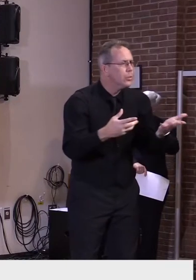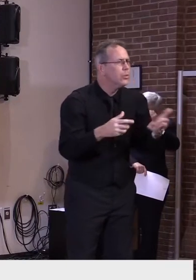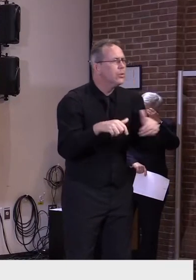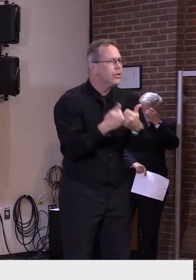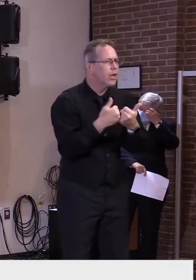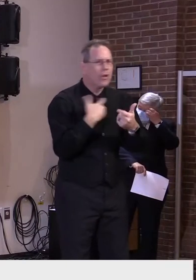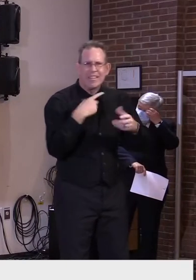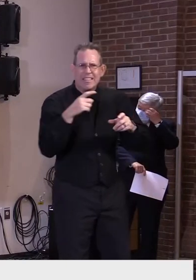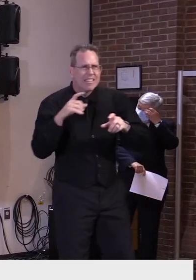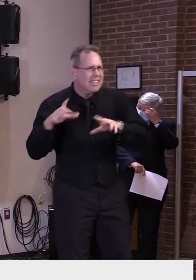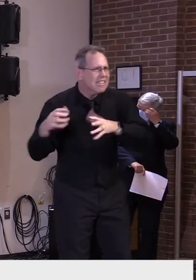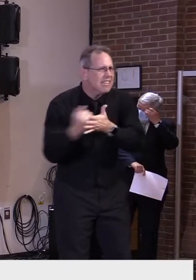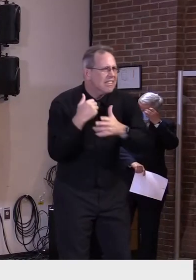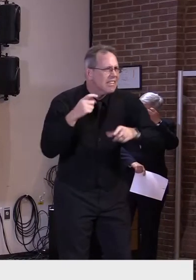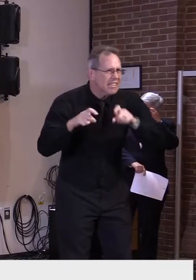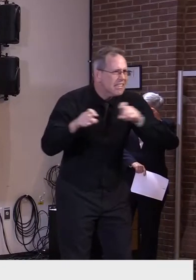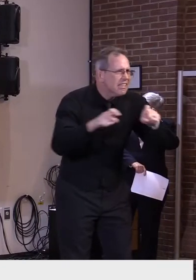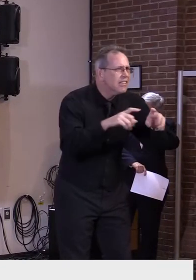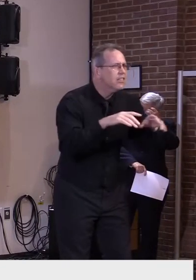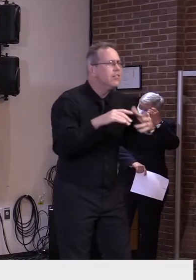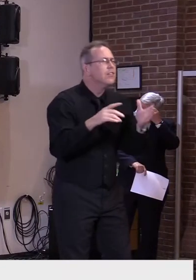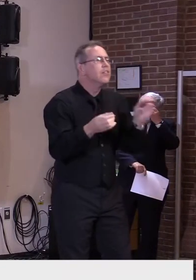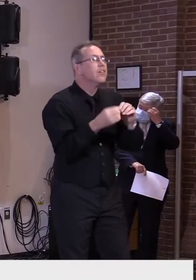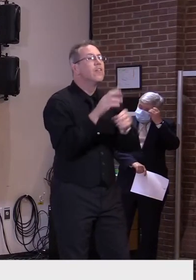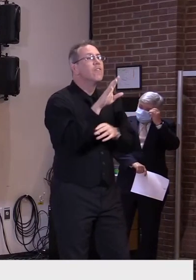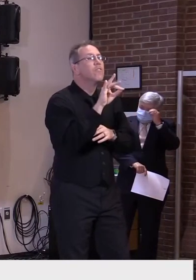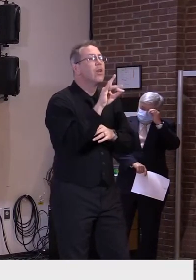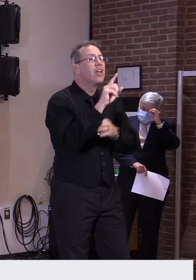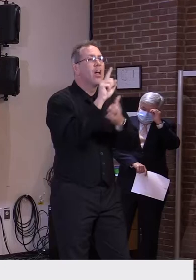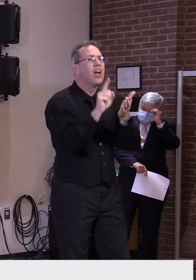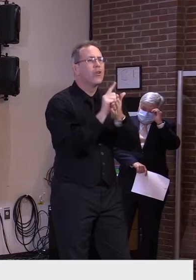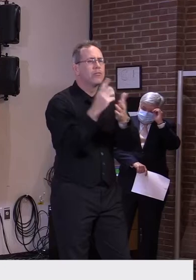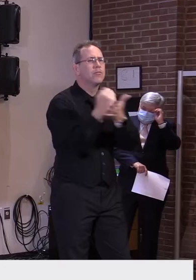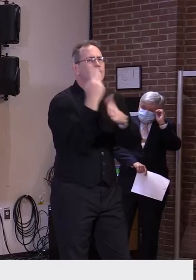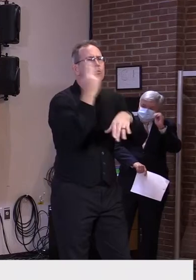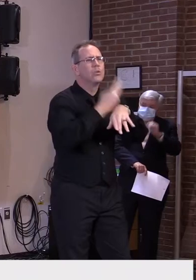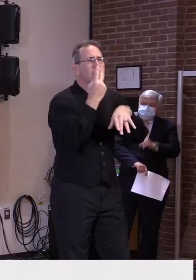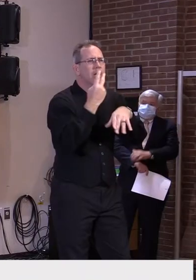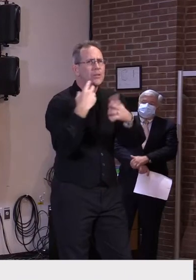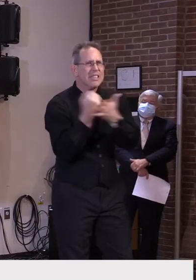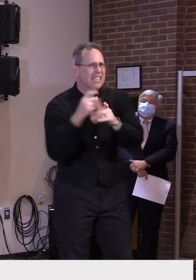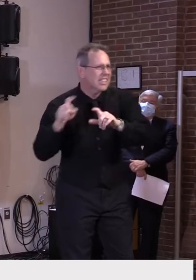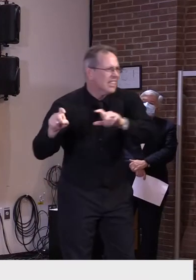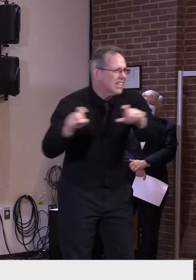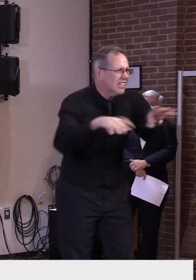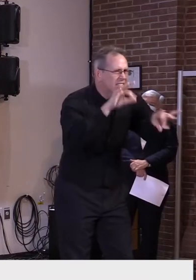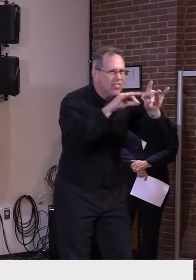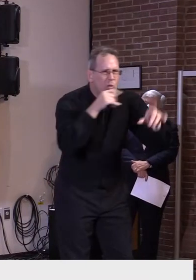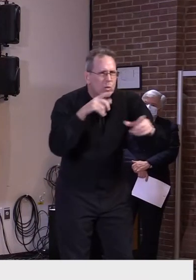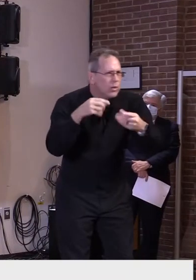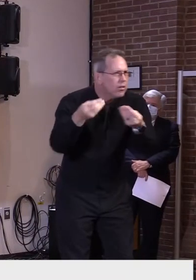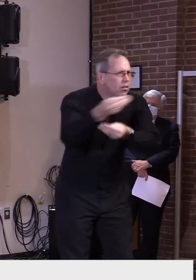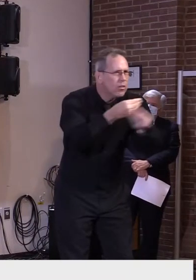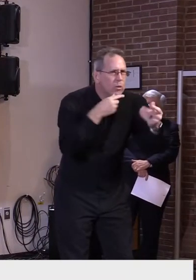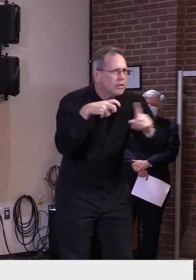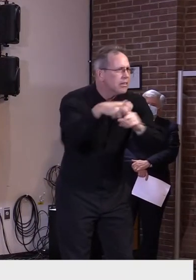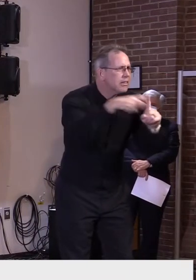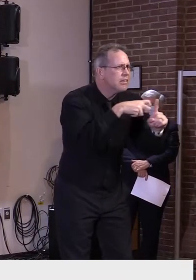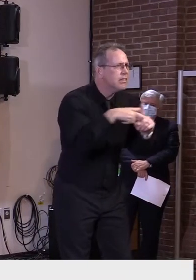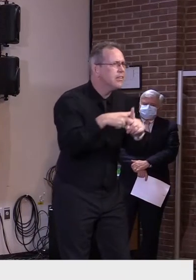period. My understanding is the district enrolled about 50 students in the program, which means in total they avoided the